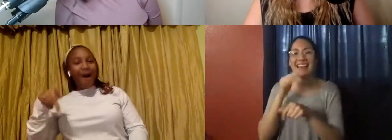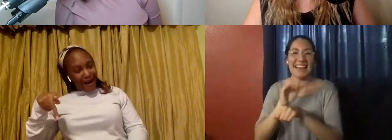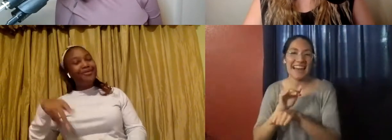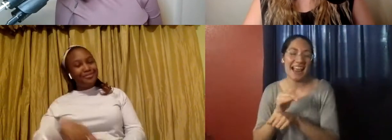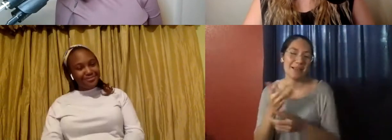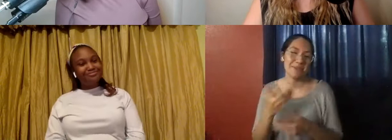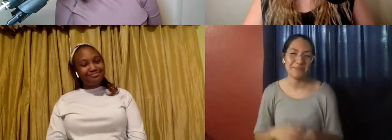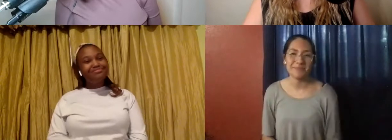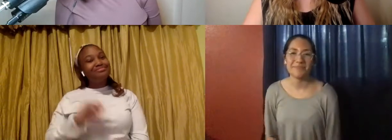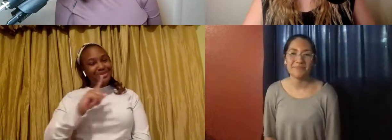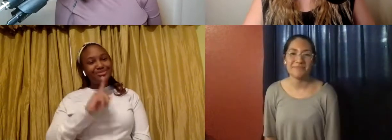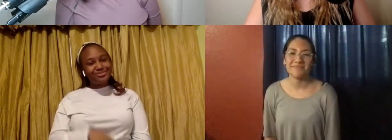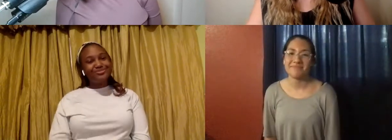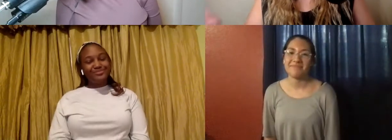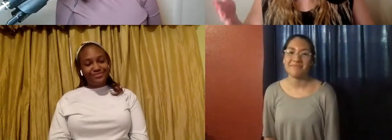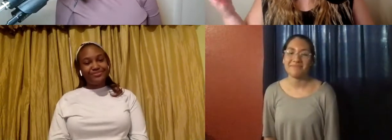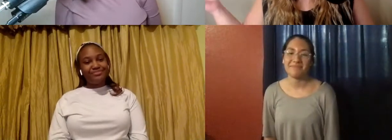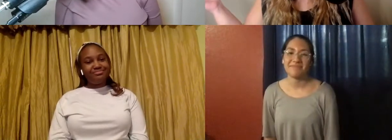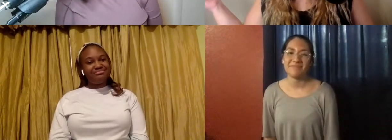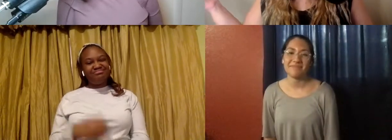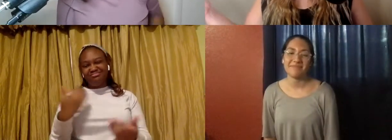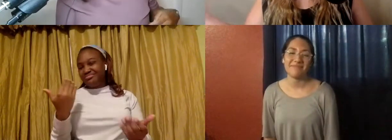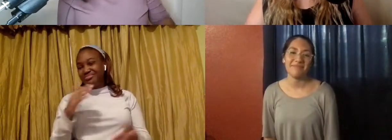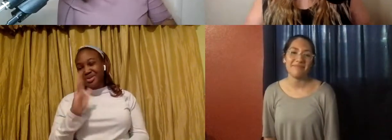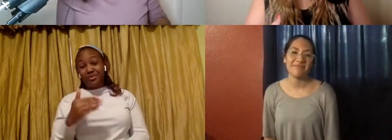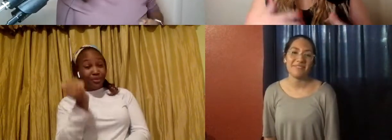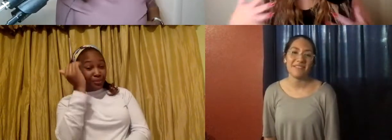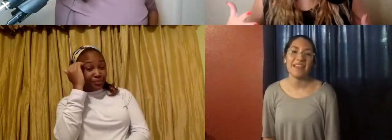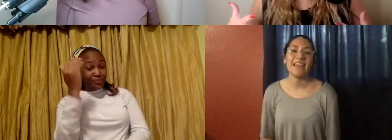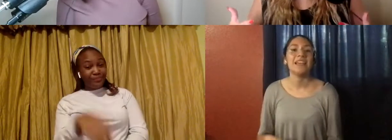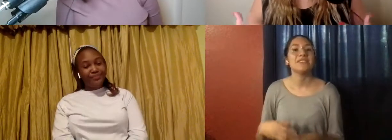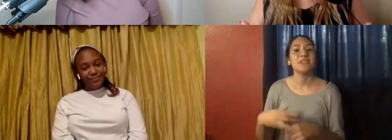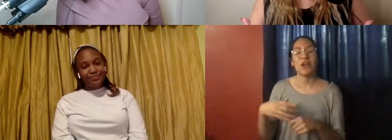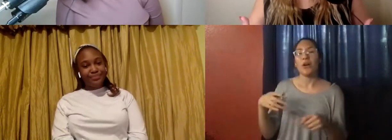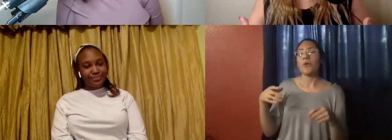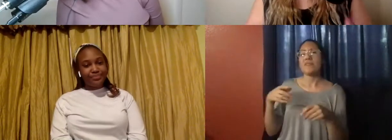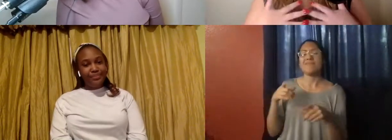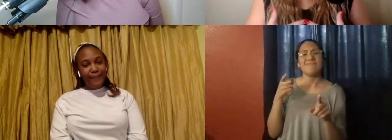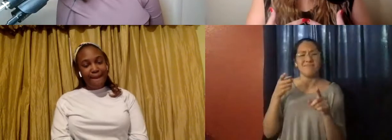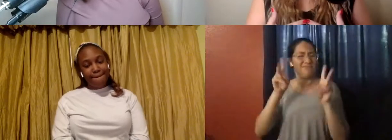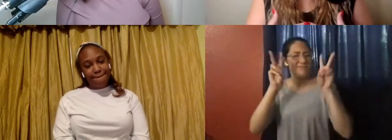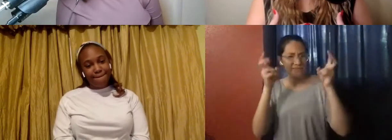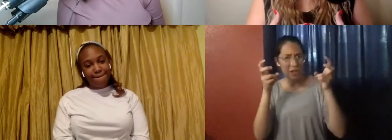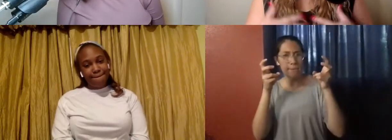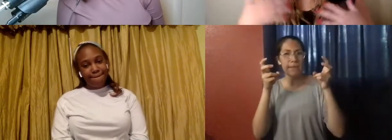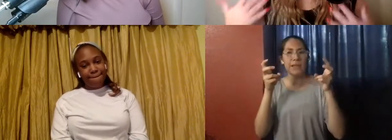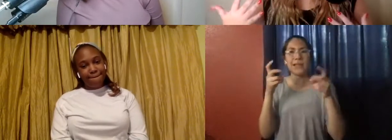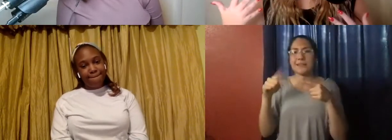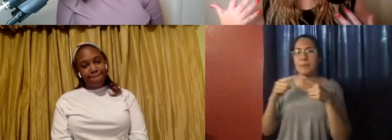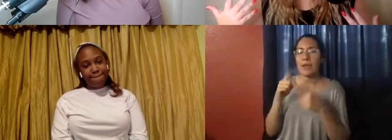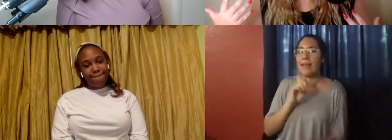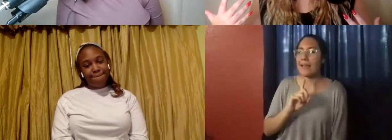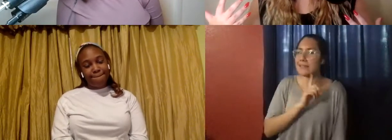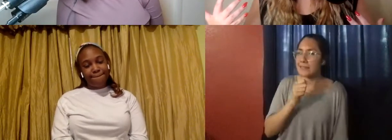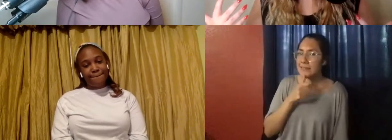true. That's very true. You don't ever know. Speaking of, I mean, this topic really came about as a single woman, one